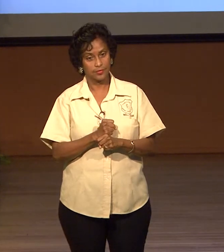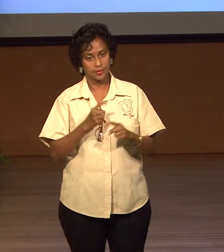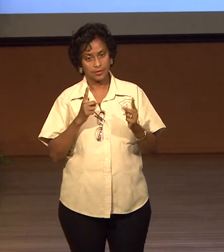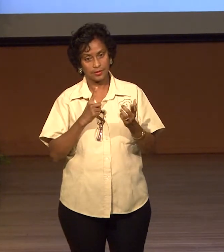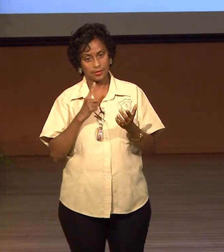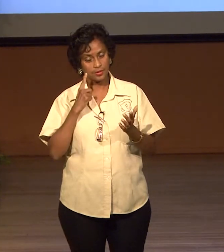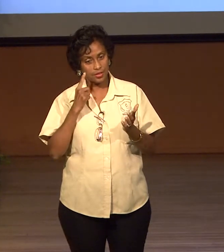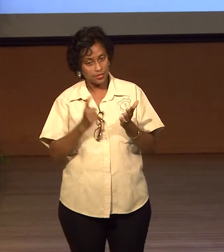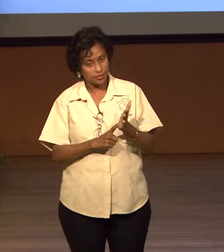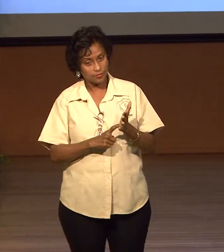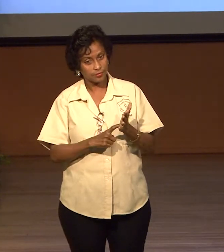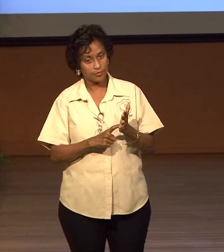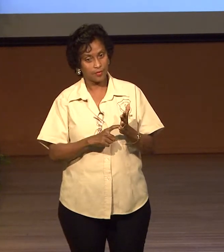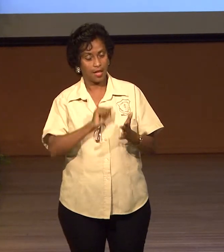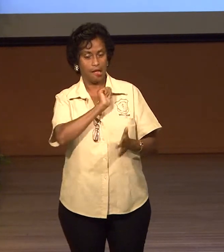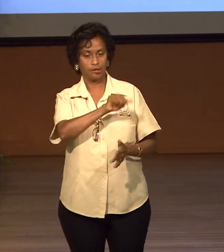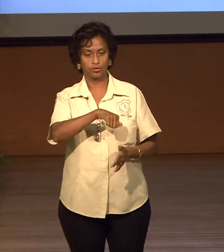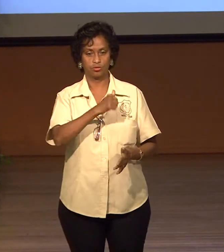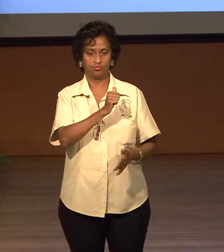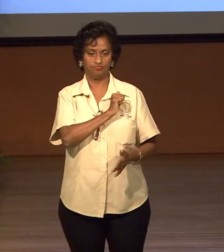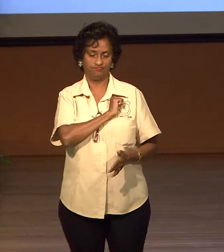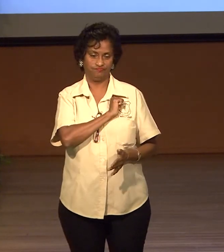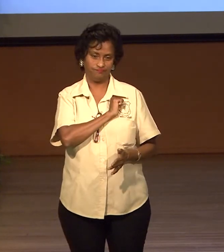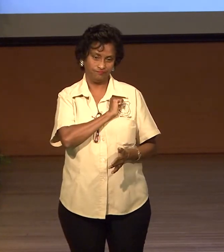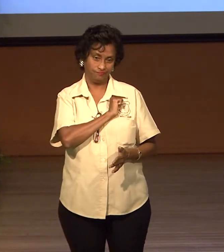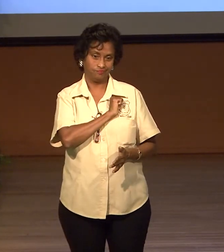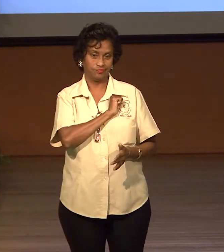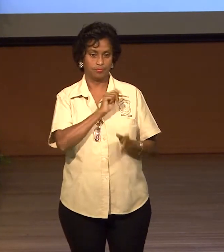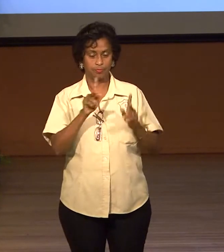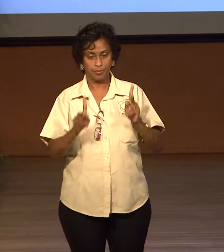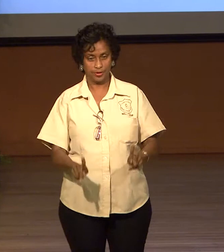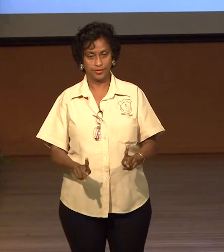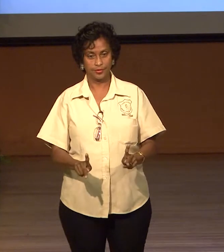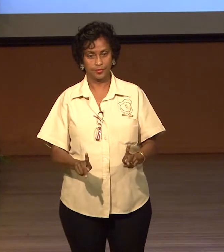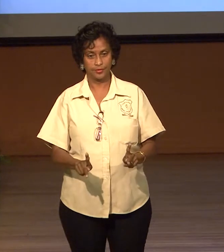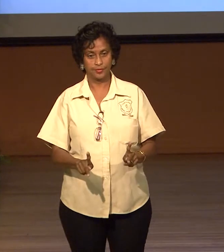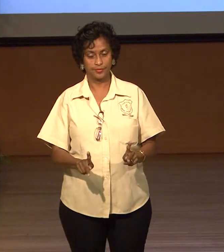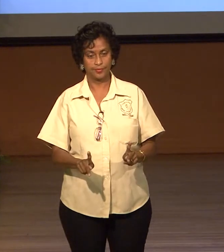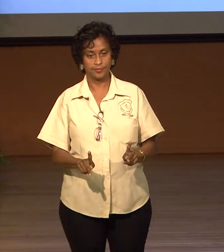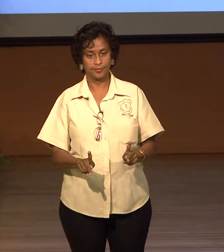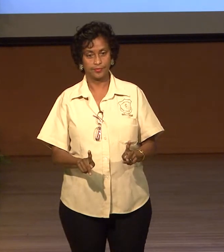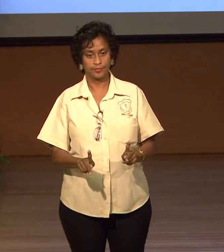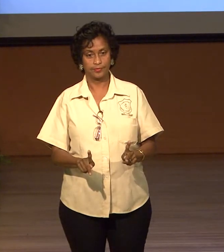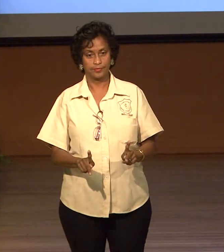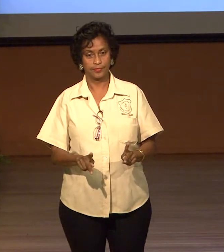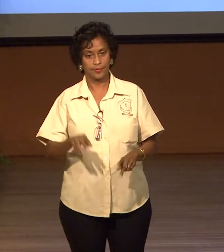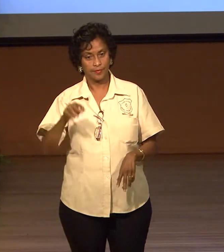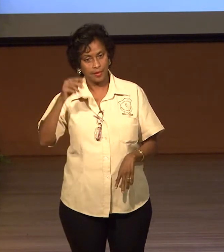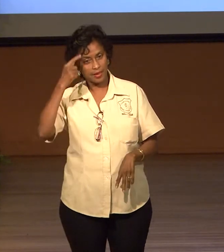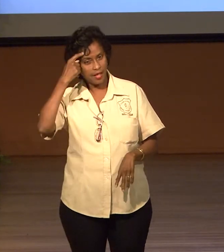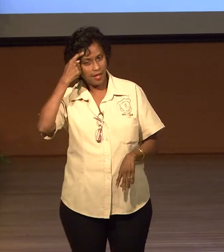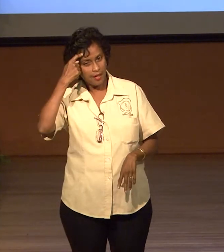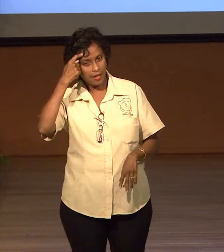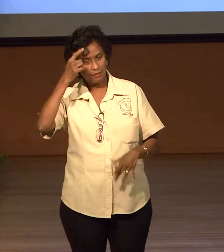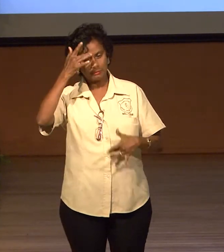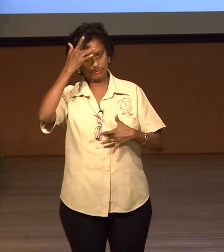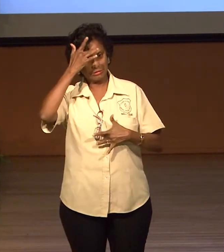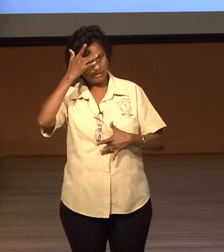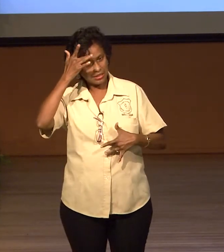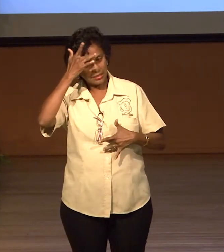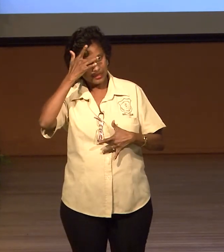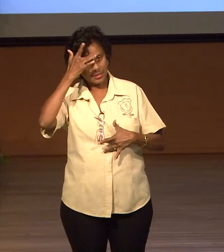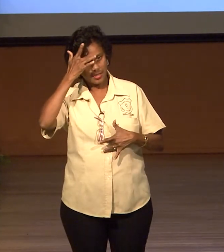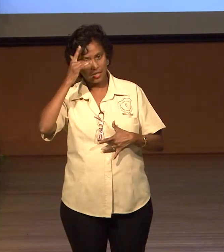general attitude to persons with mental health problems of any kind has hardly